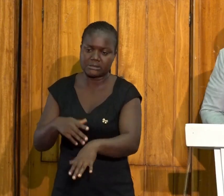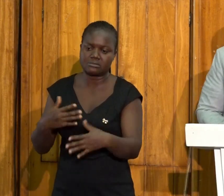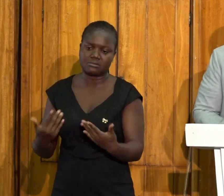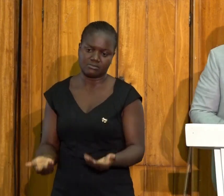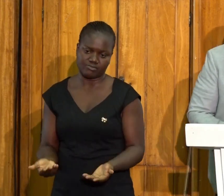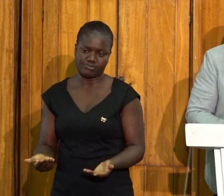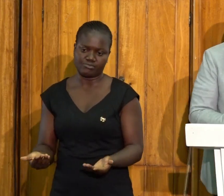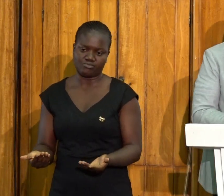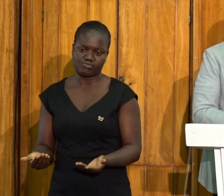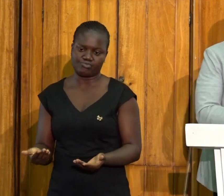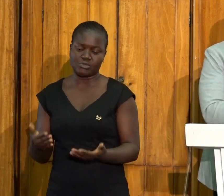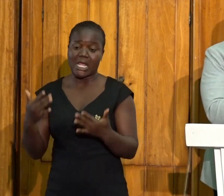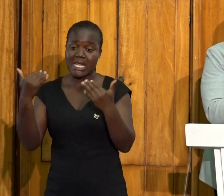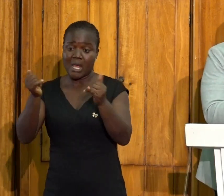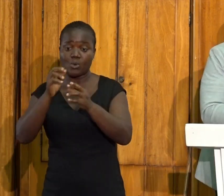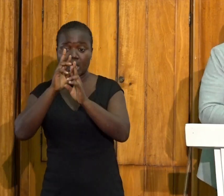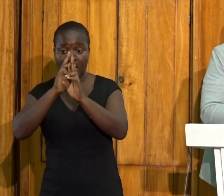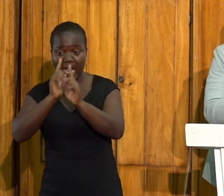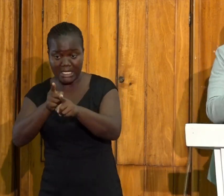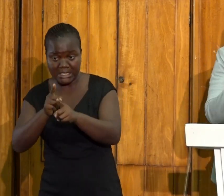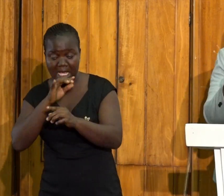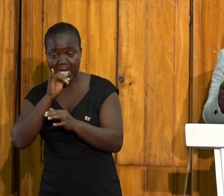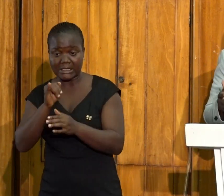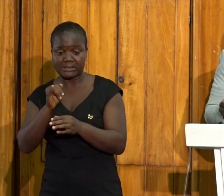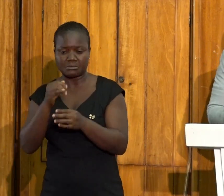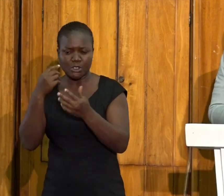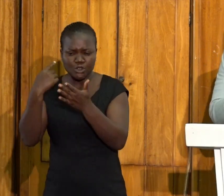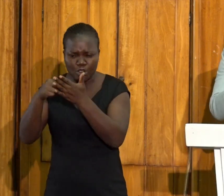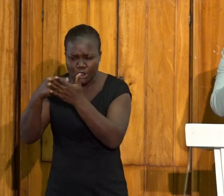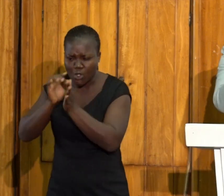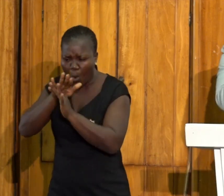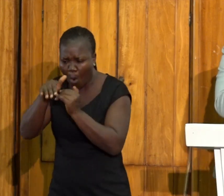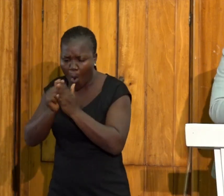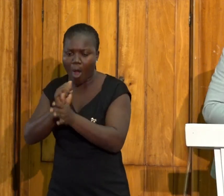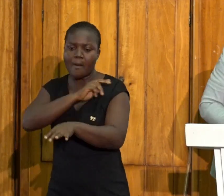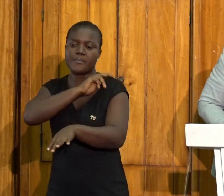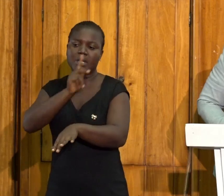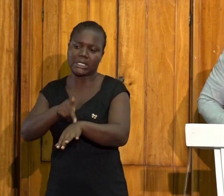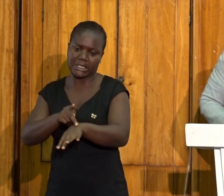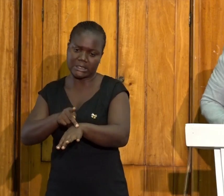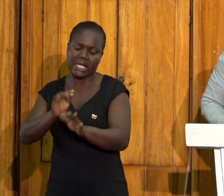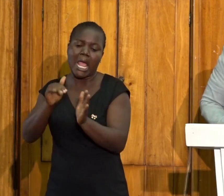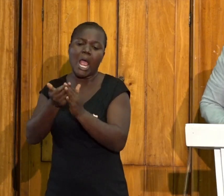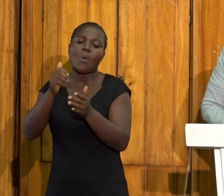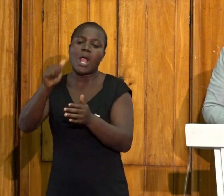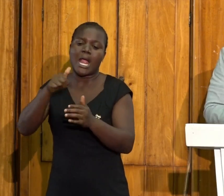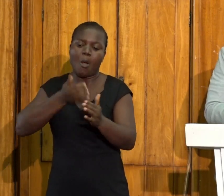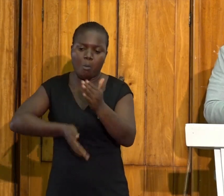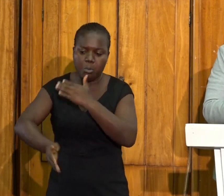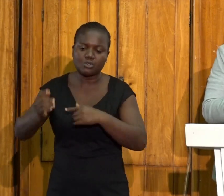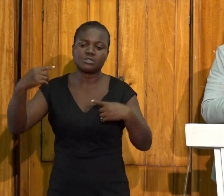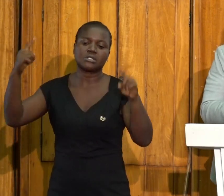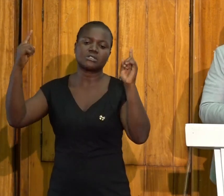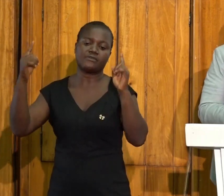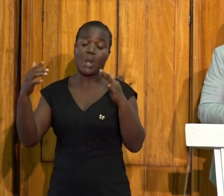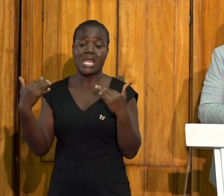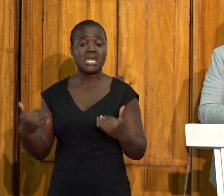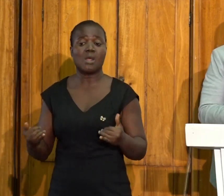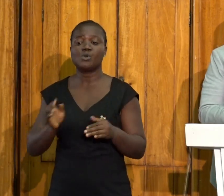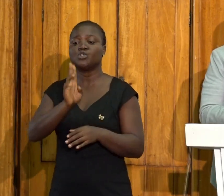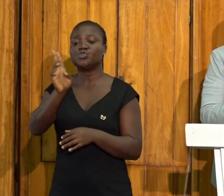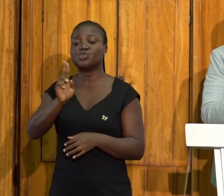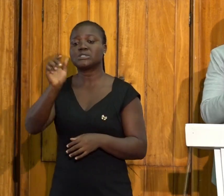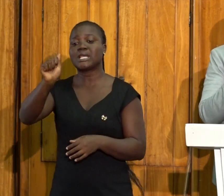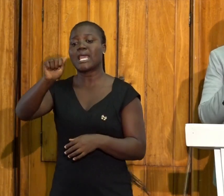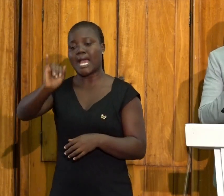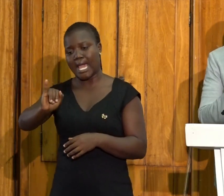CAB. And the outcomes is just looking at the pregnant outcomes based on the options that I've wrote. Right now, because it uses